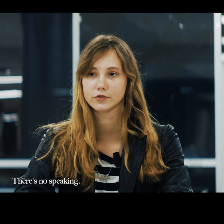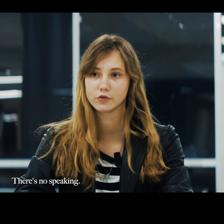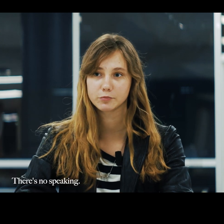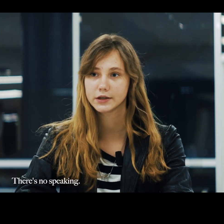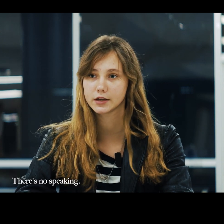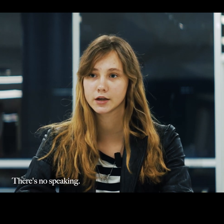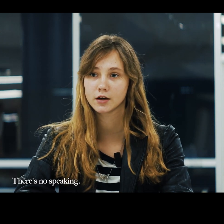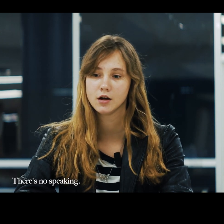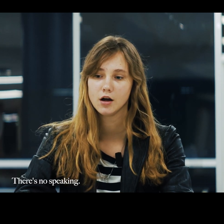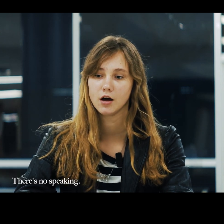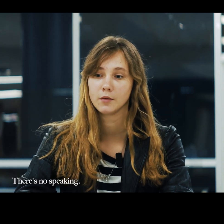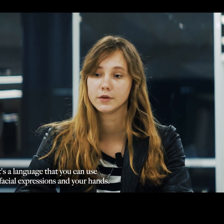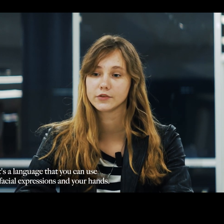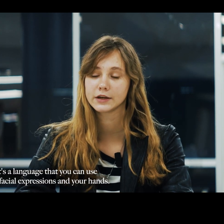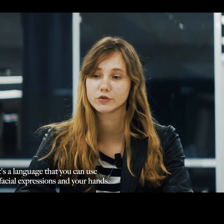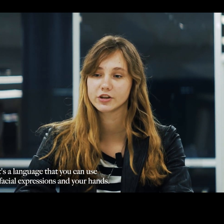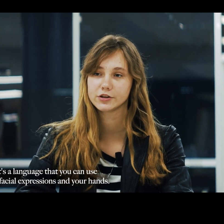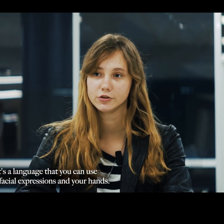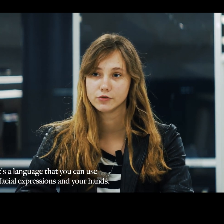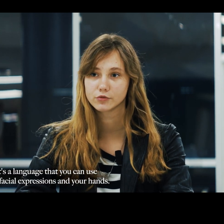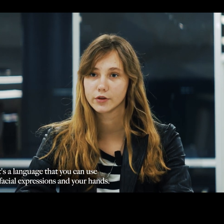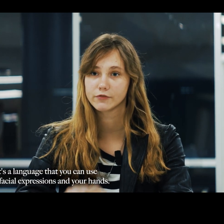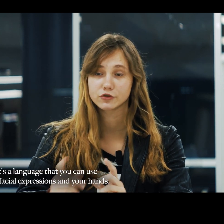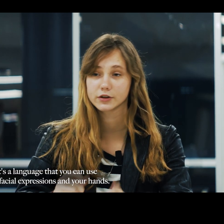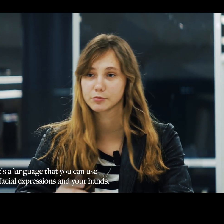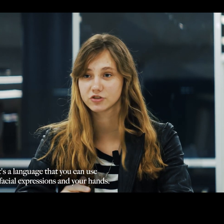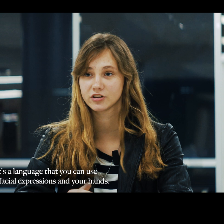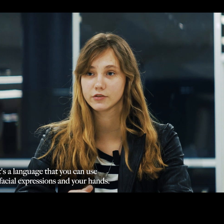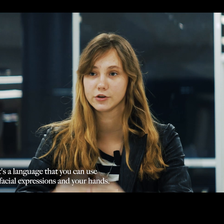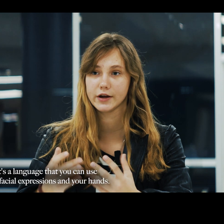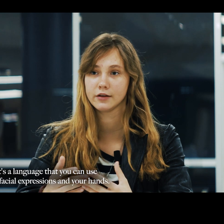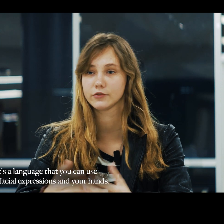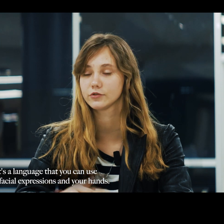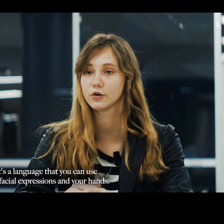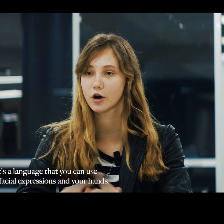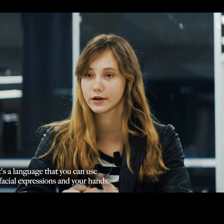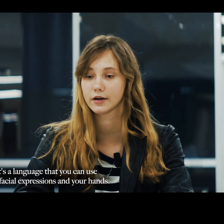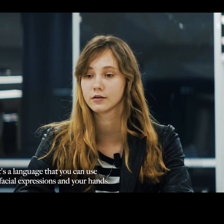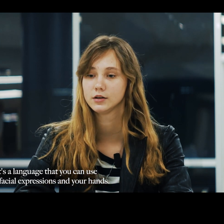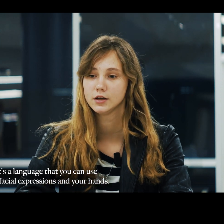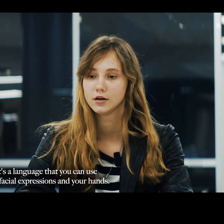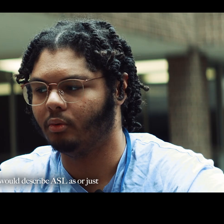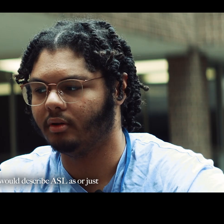no speaking. It's a language that you can use with facial expressions and your hands. There's no talking. I would